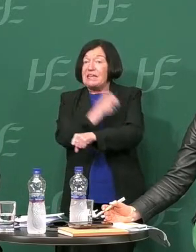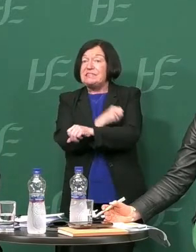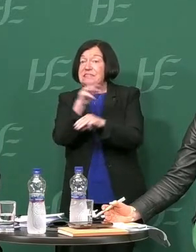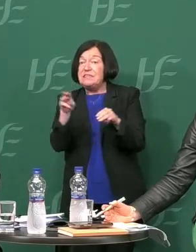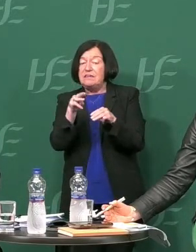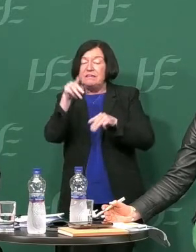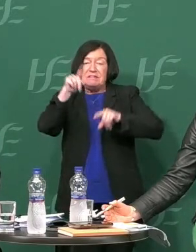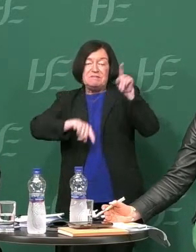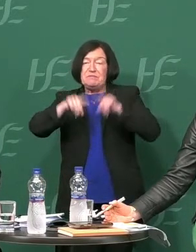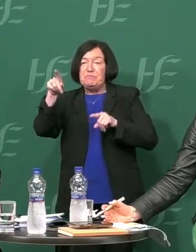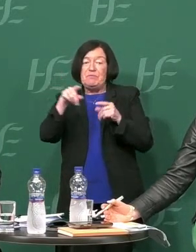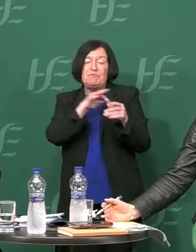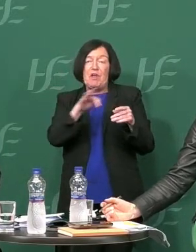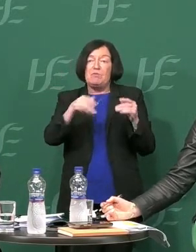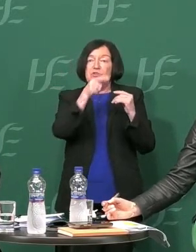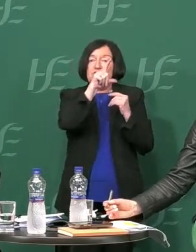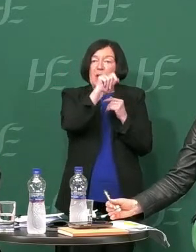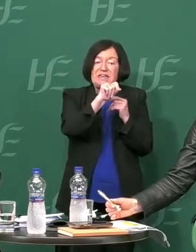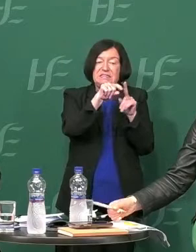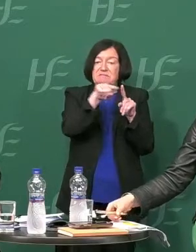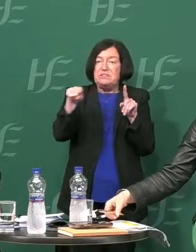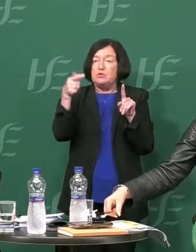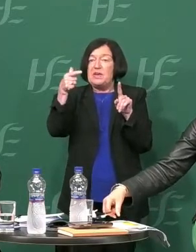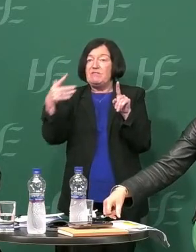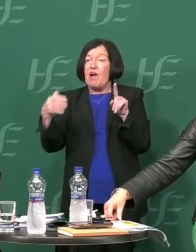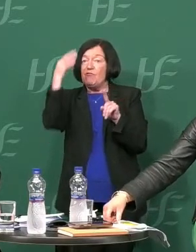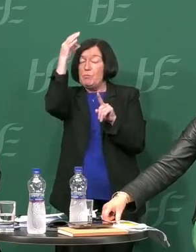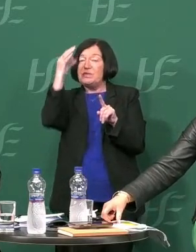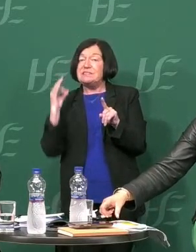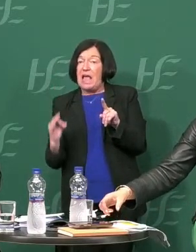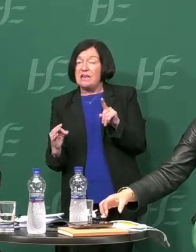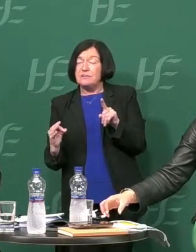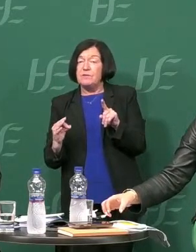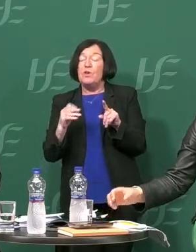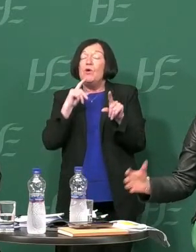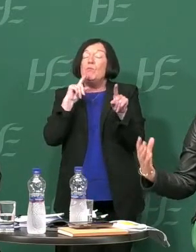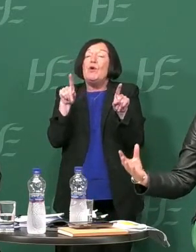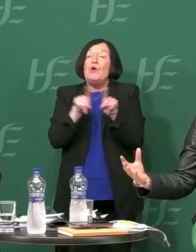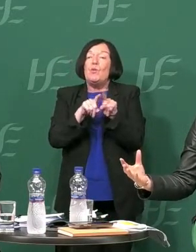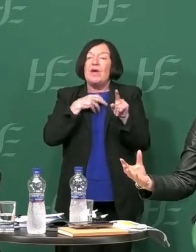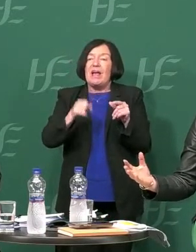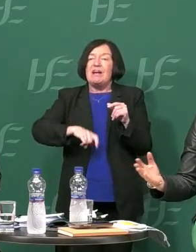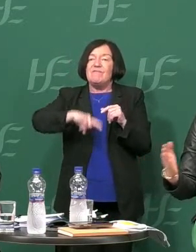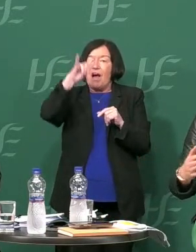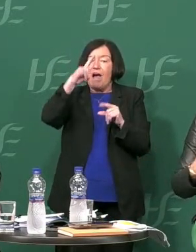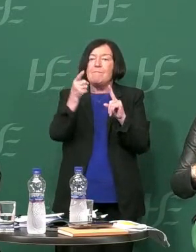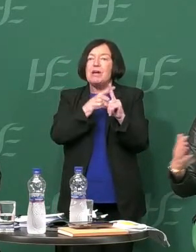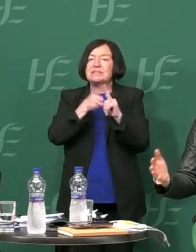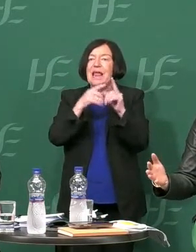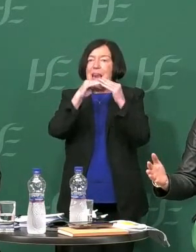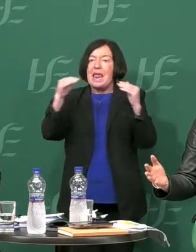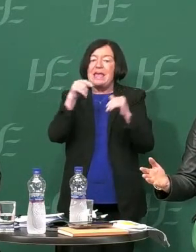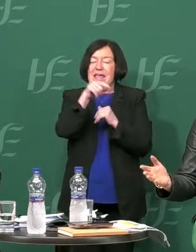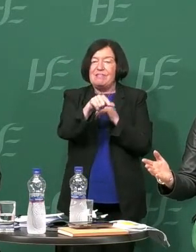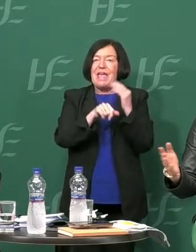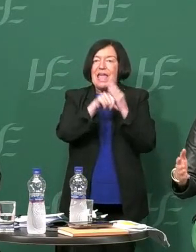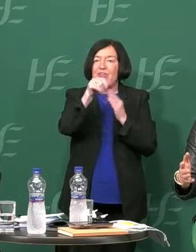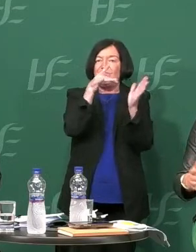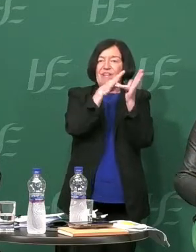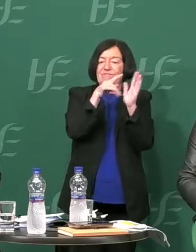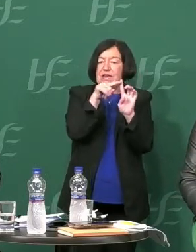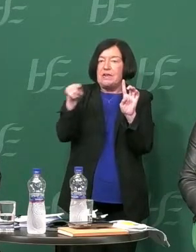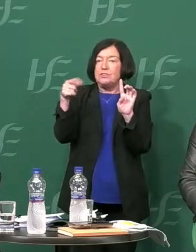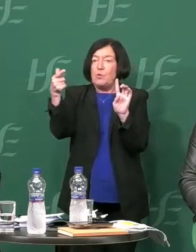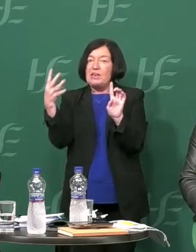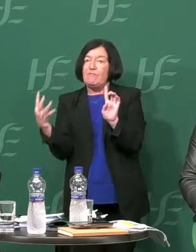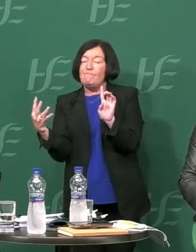kind of ranges on the day, anywhere between 20 and 25%. And then also we have a very high positivity level in the 15 to 24